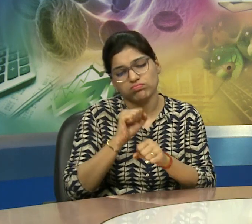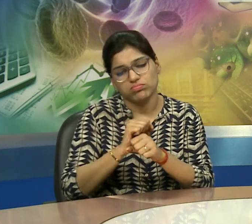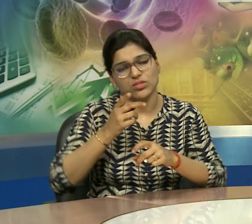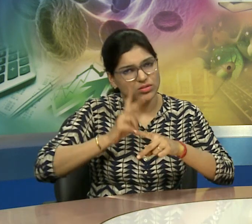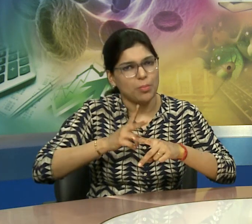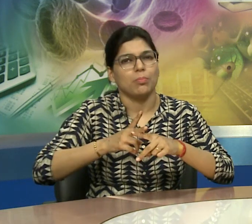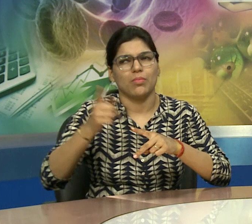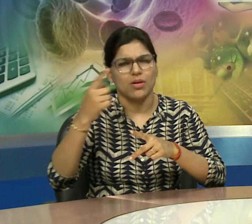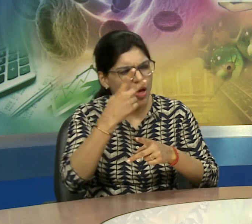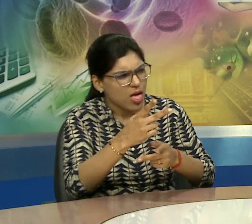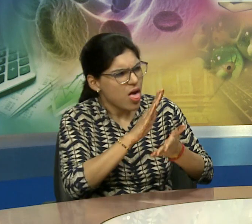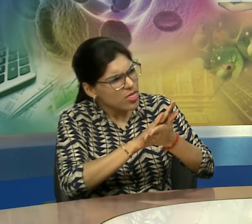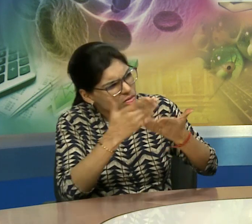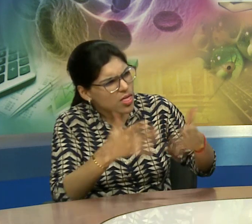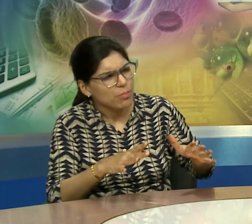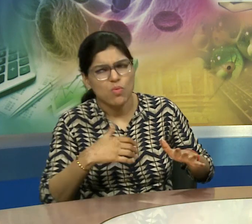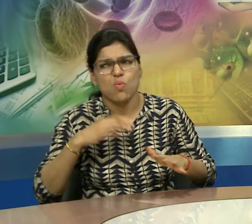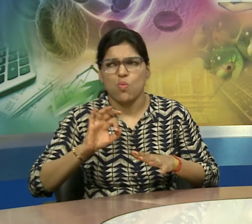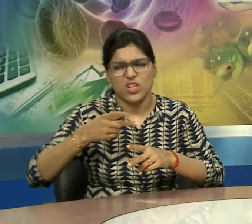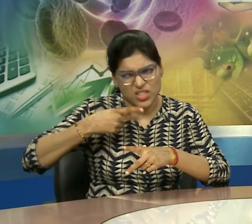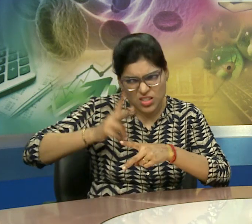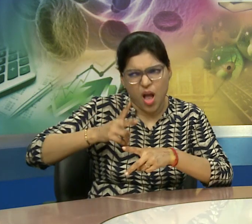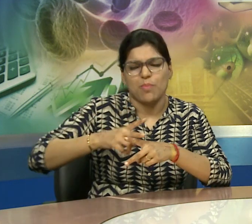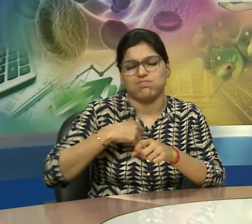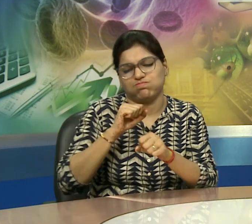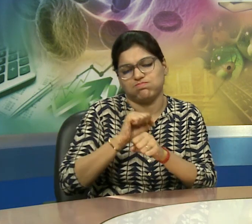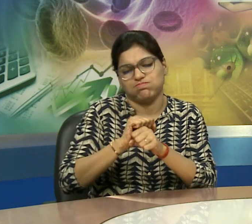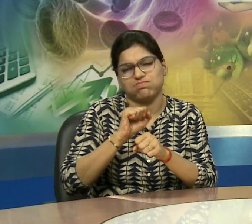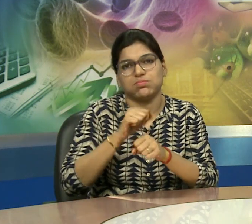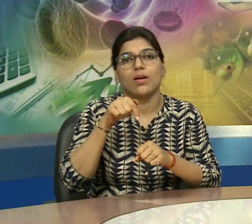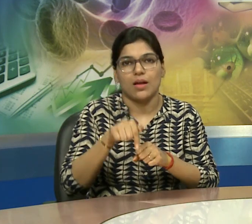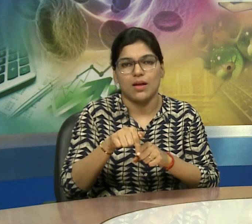I am still doing my work.